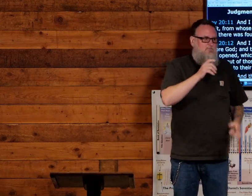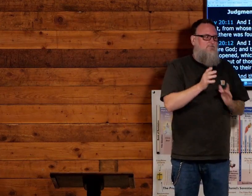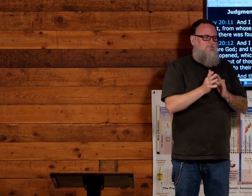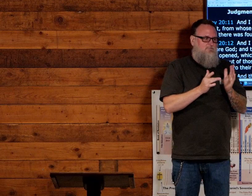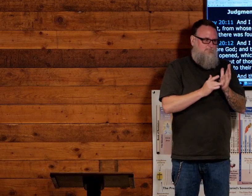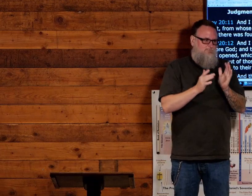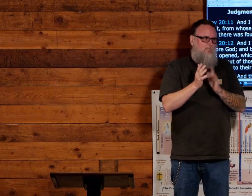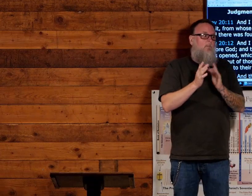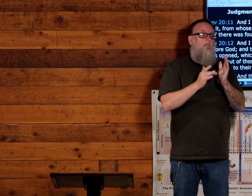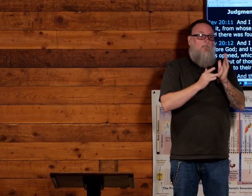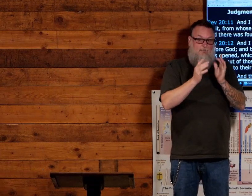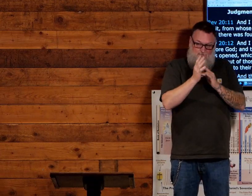who's him? Jesus.